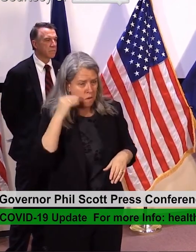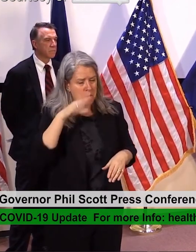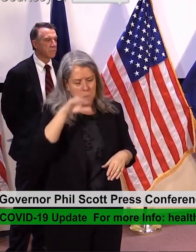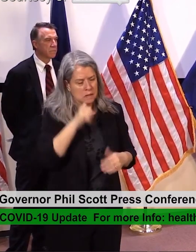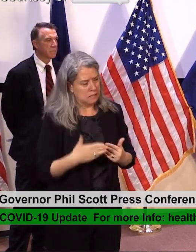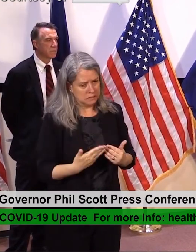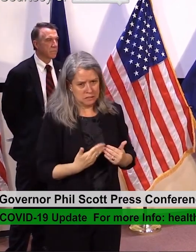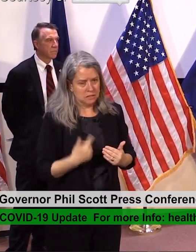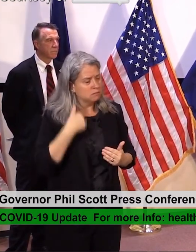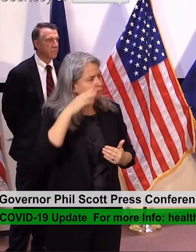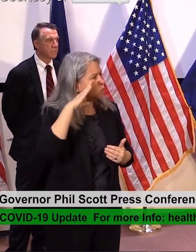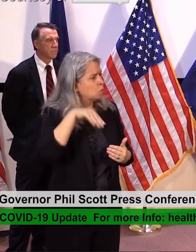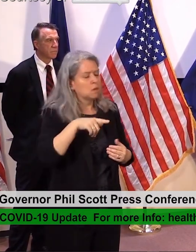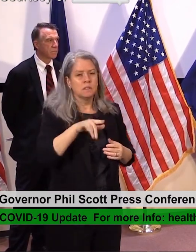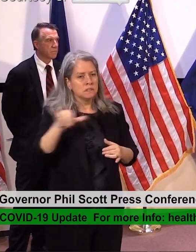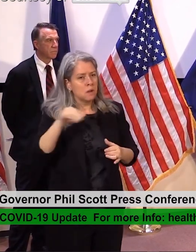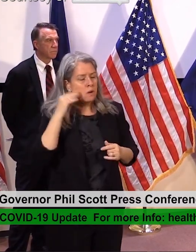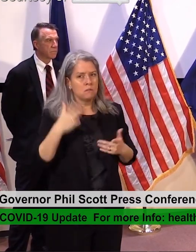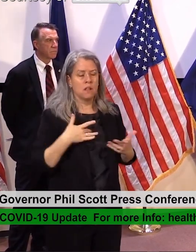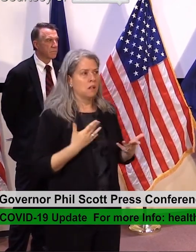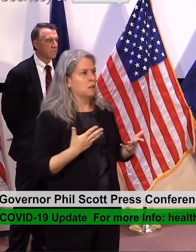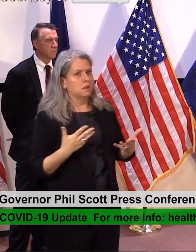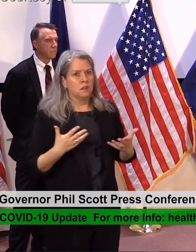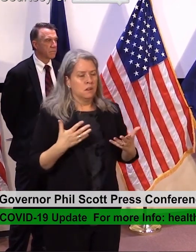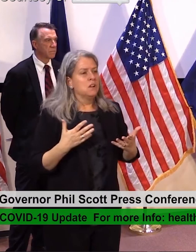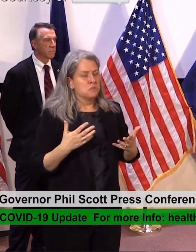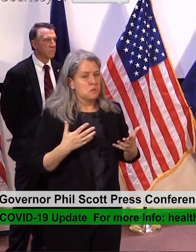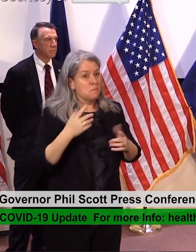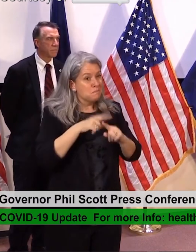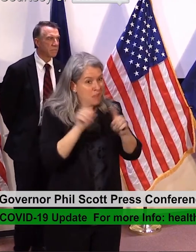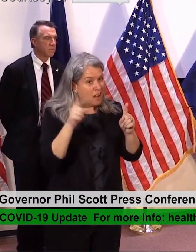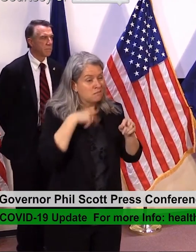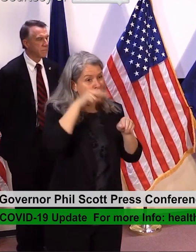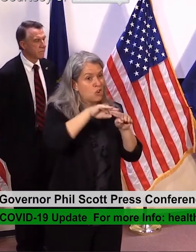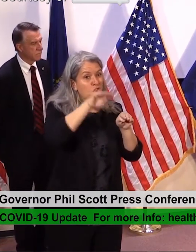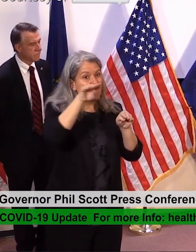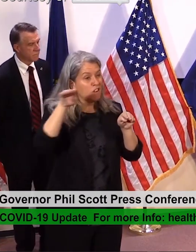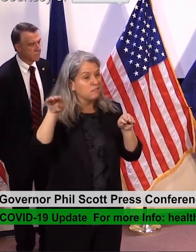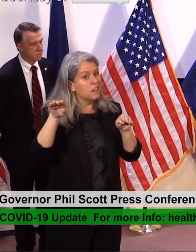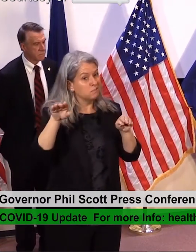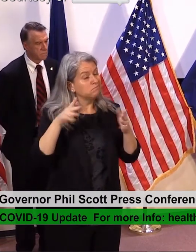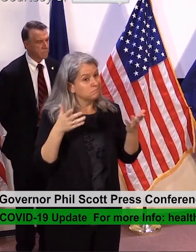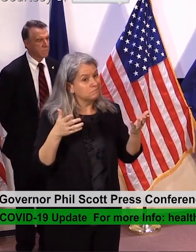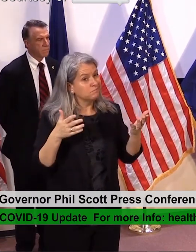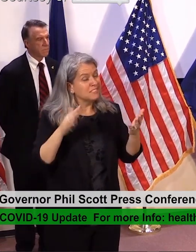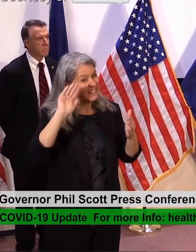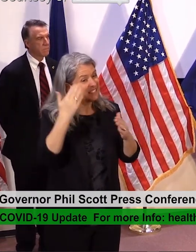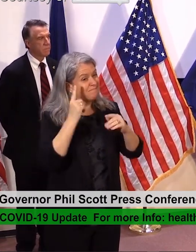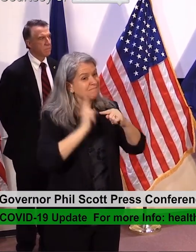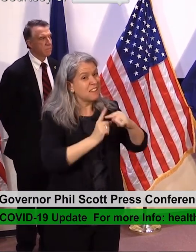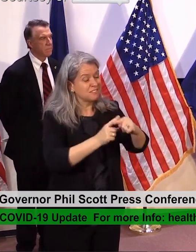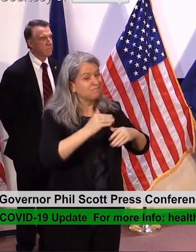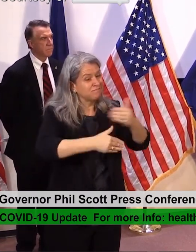making with social distancing, is beginning to show promising results in slowing the spread. But we